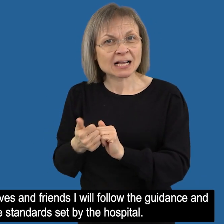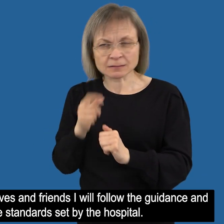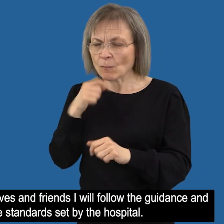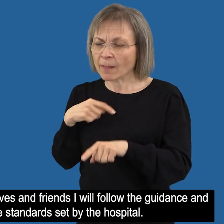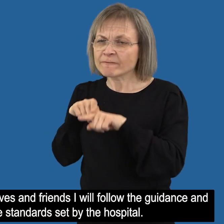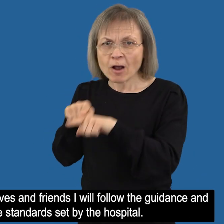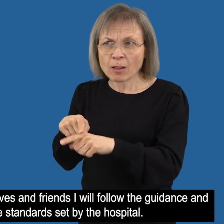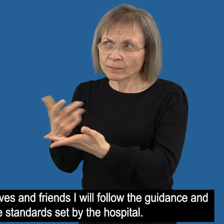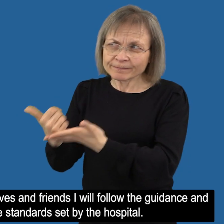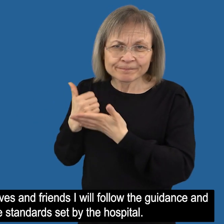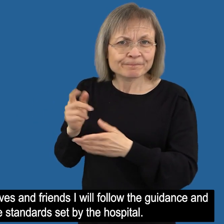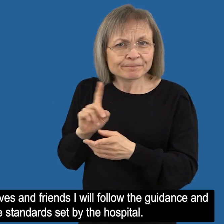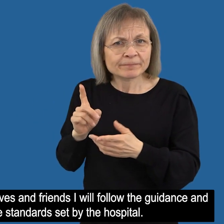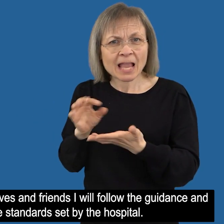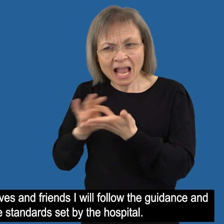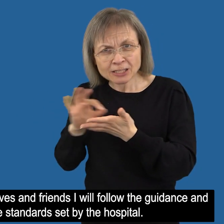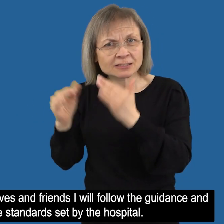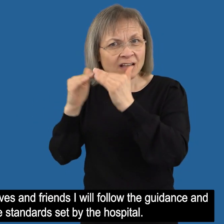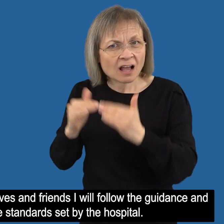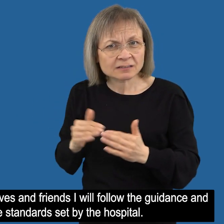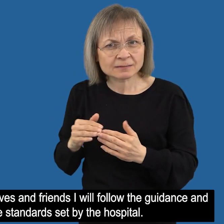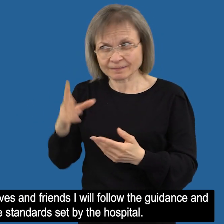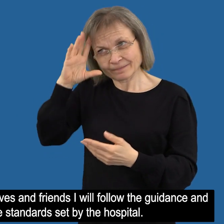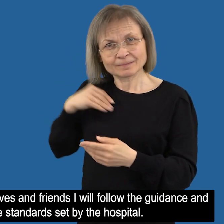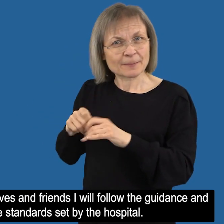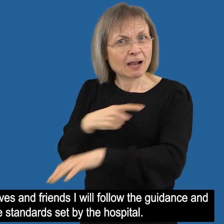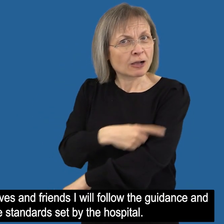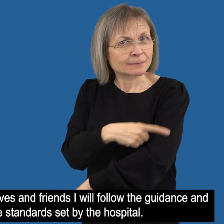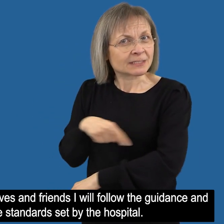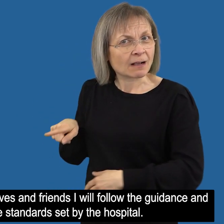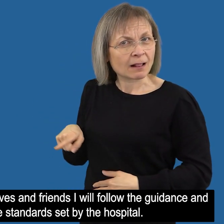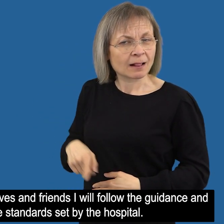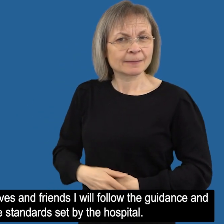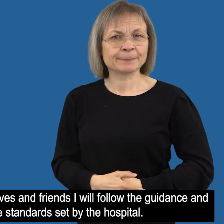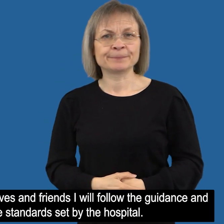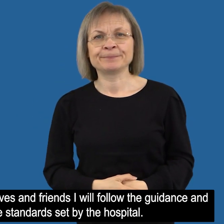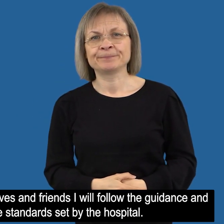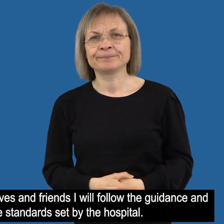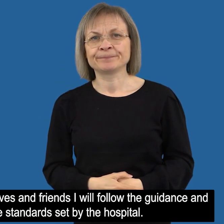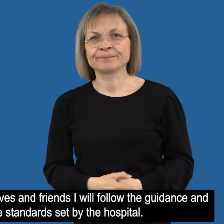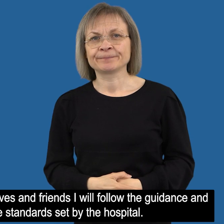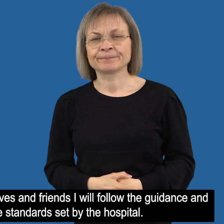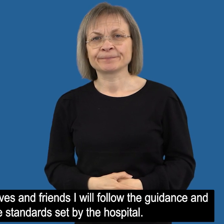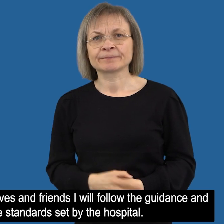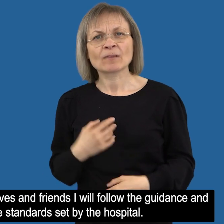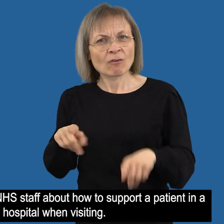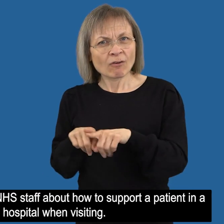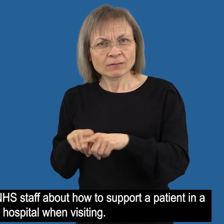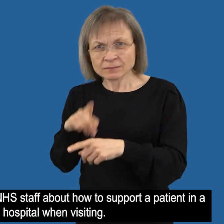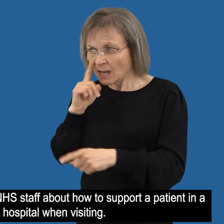When visiting relatives and friends, I will follow the guidance and hygiene standards set by the hospital. I can also speak